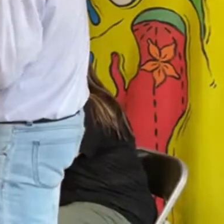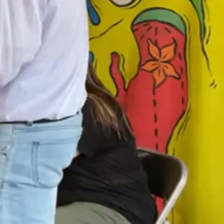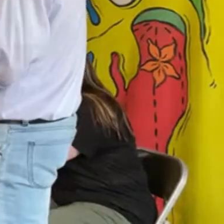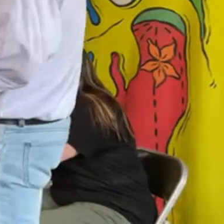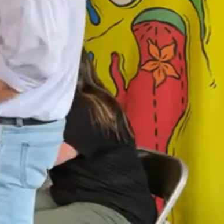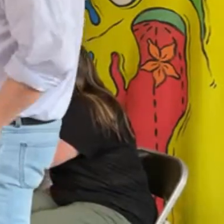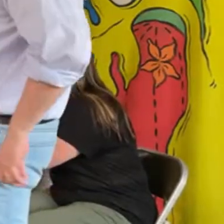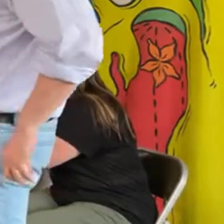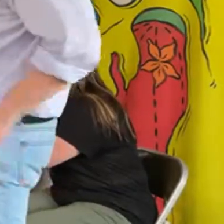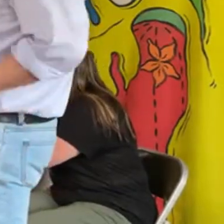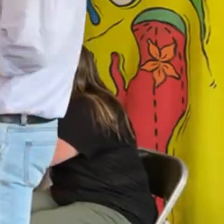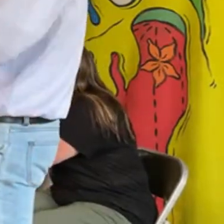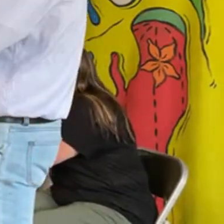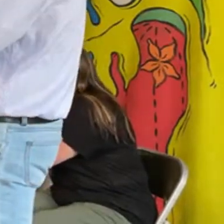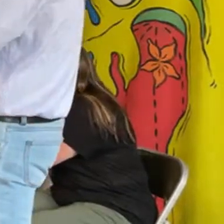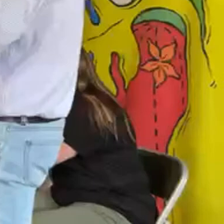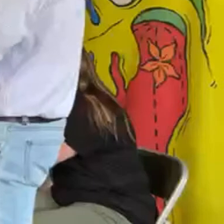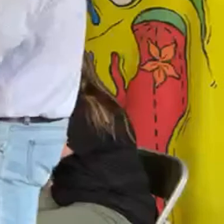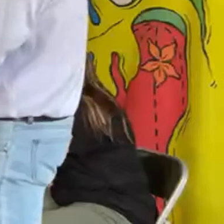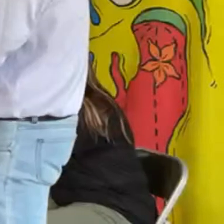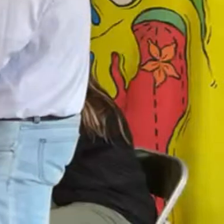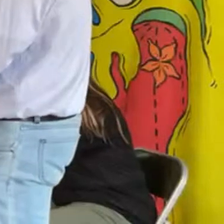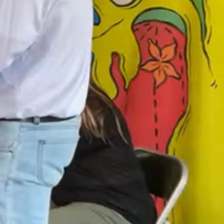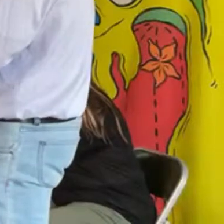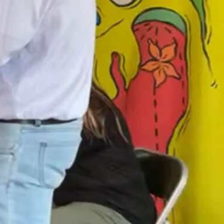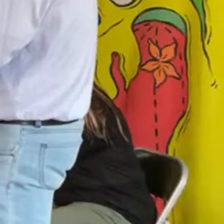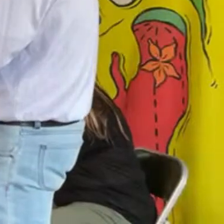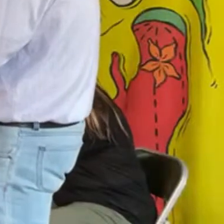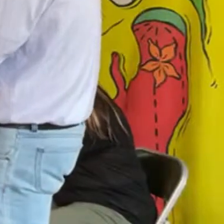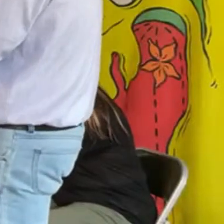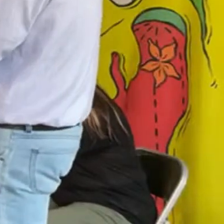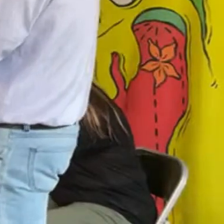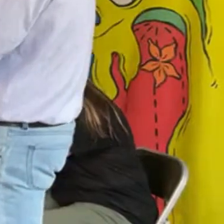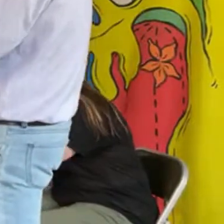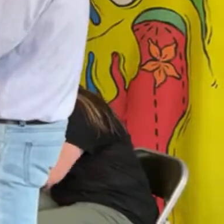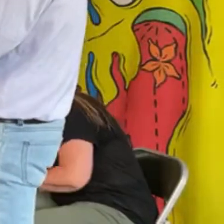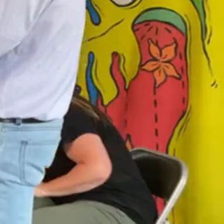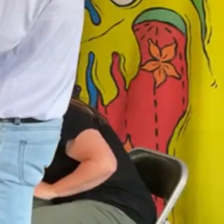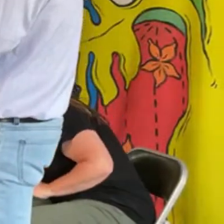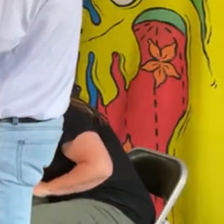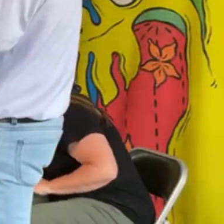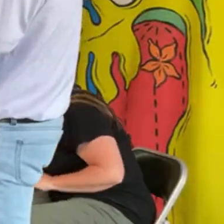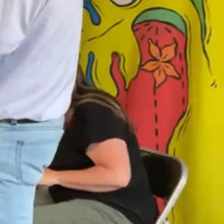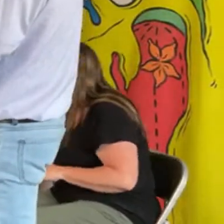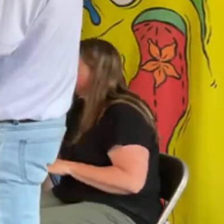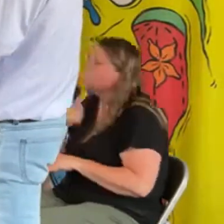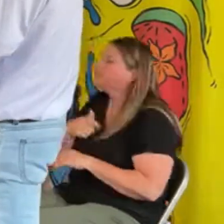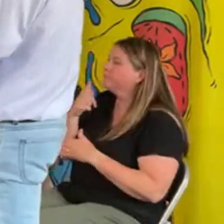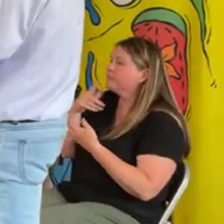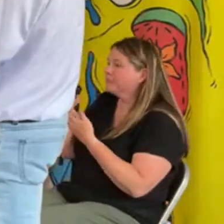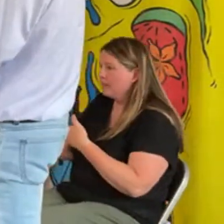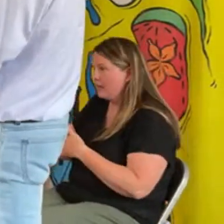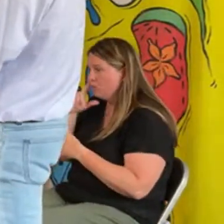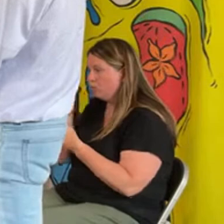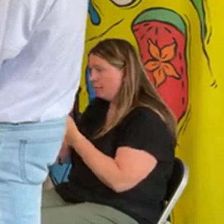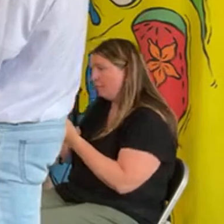The next will be on page 11, and it will be a story